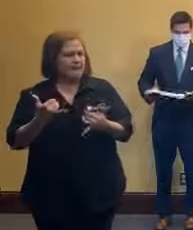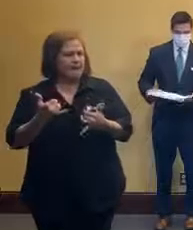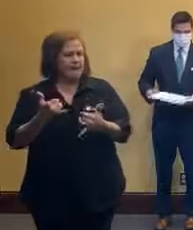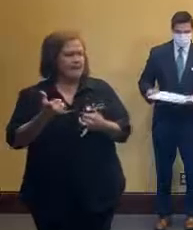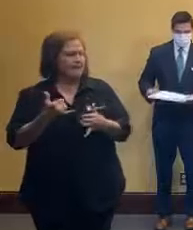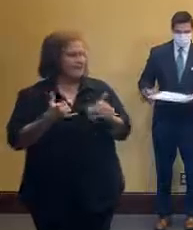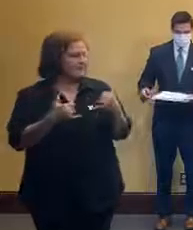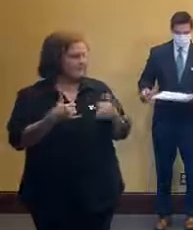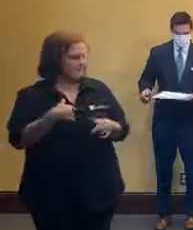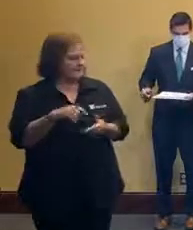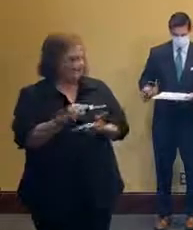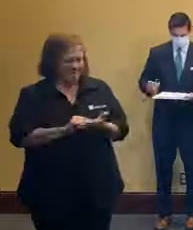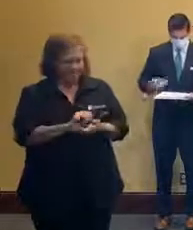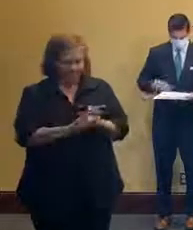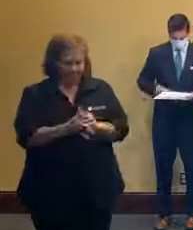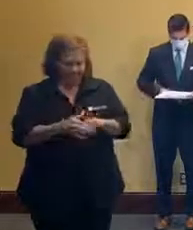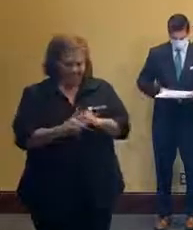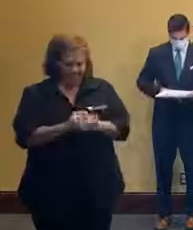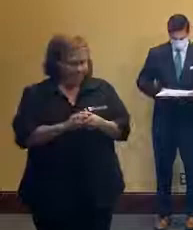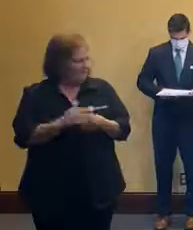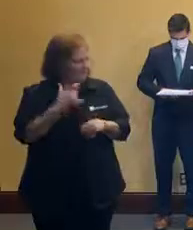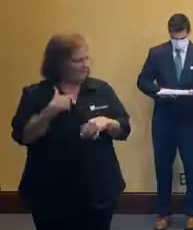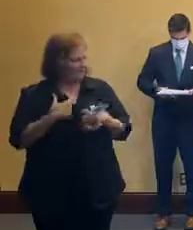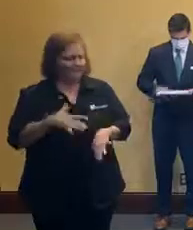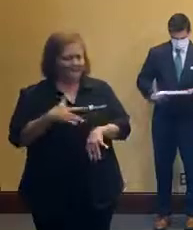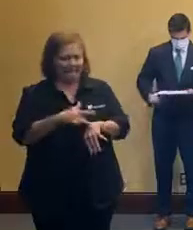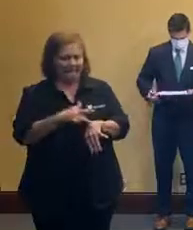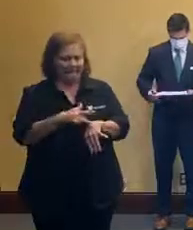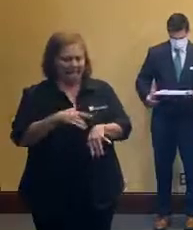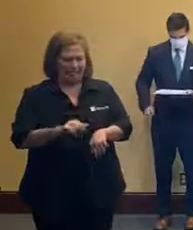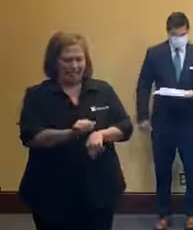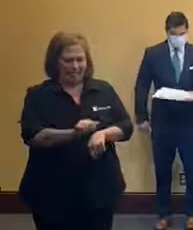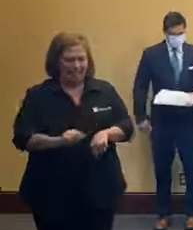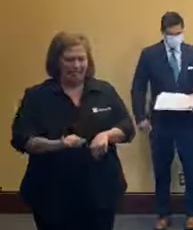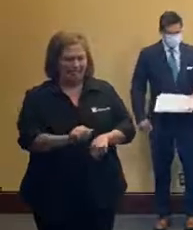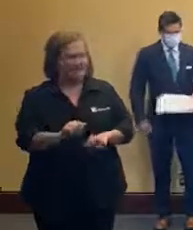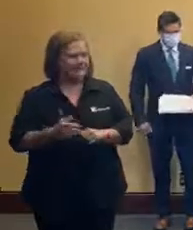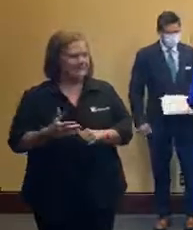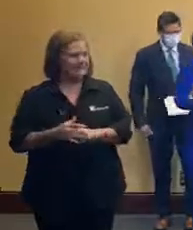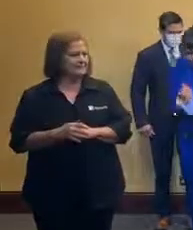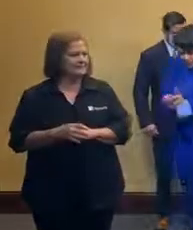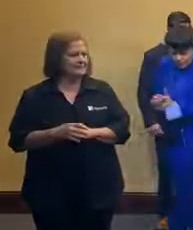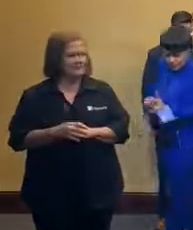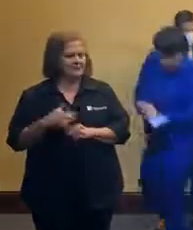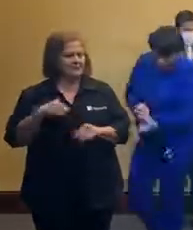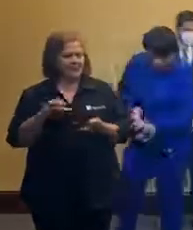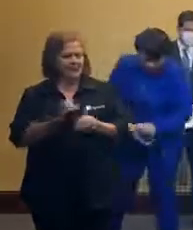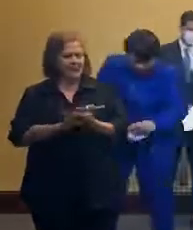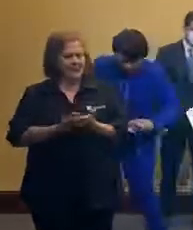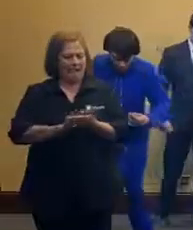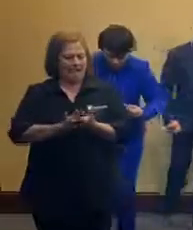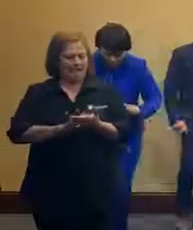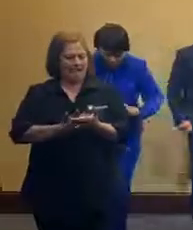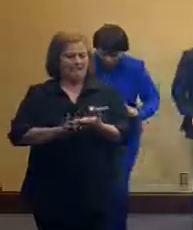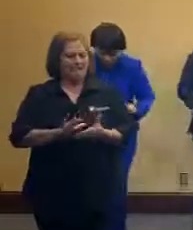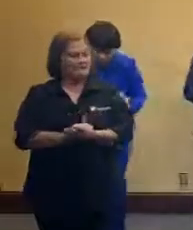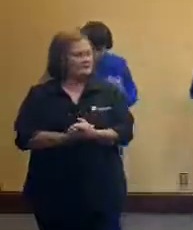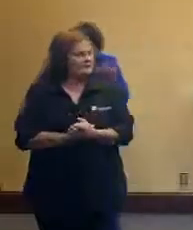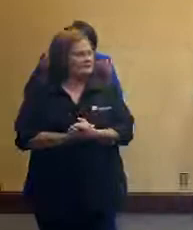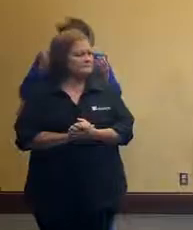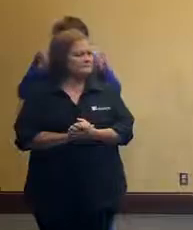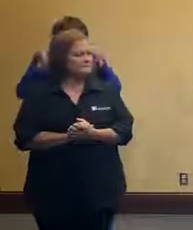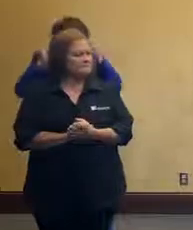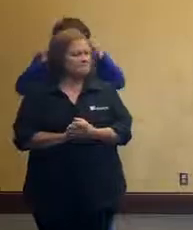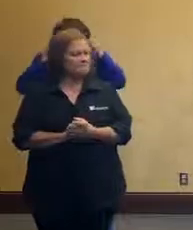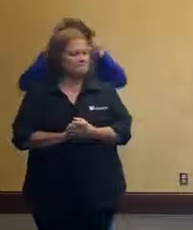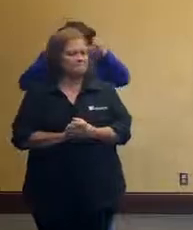you're gonna sanitize yourself as I've touched this podium. But I'm gonna do the same and just kind of move over, put